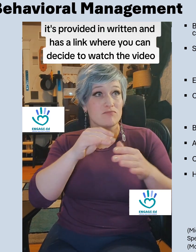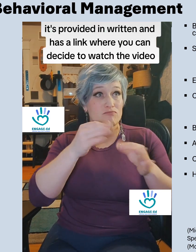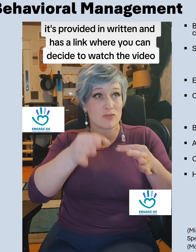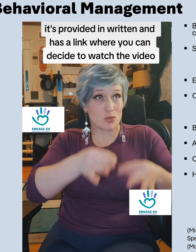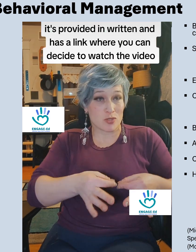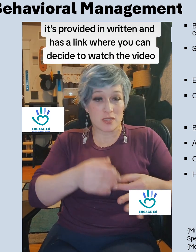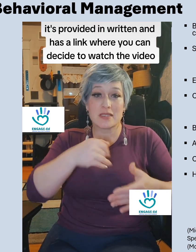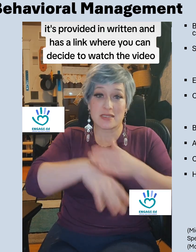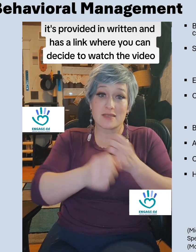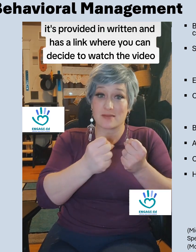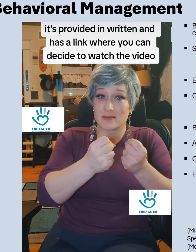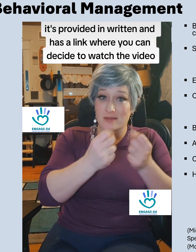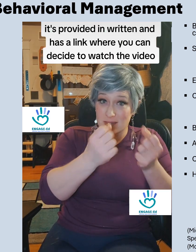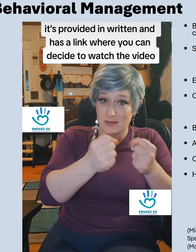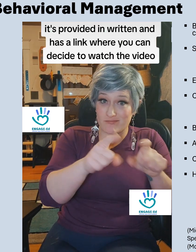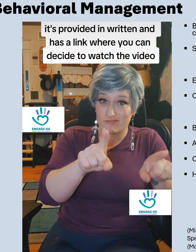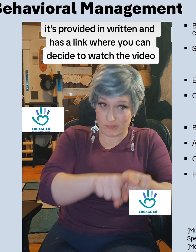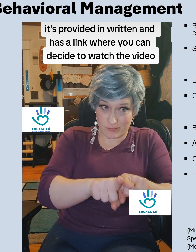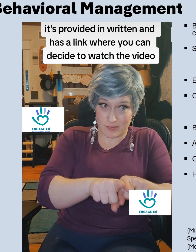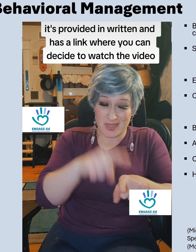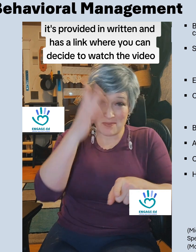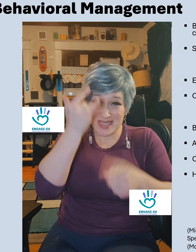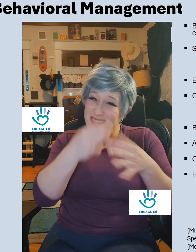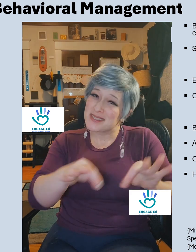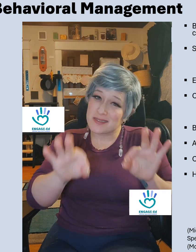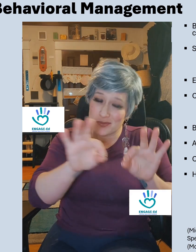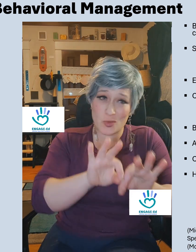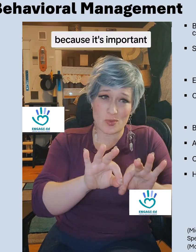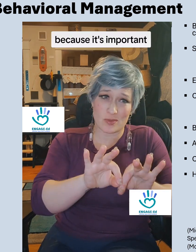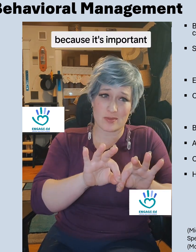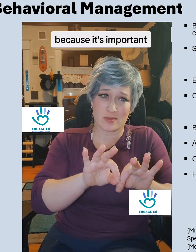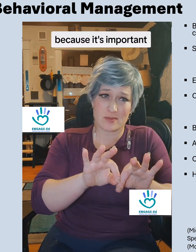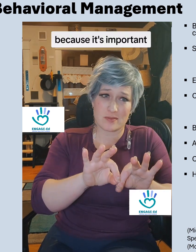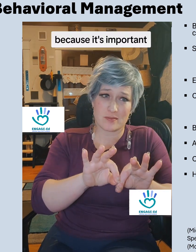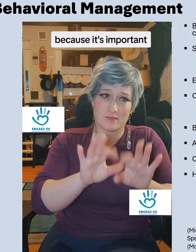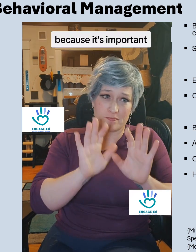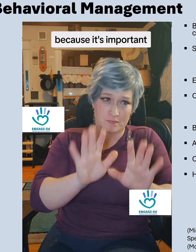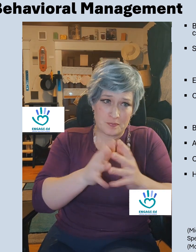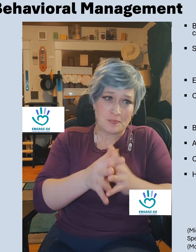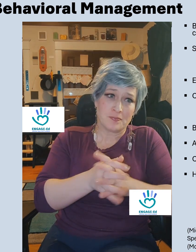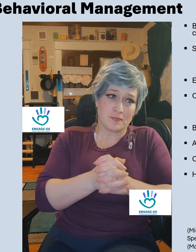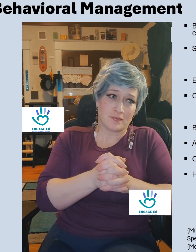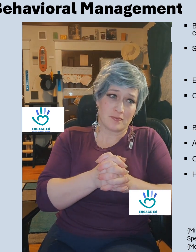link where you can decide to watch the video because it's important.